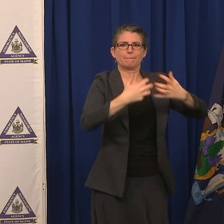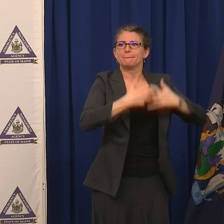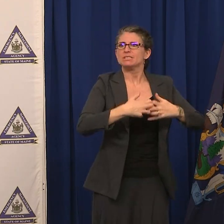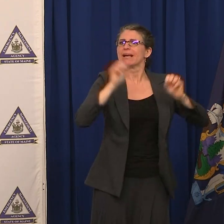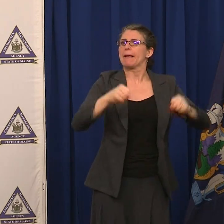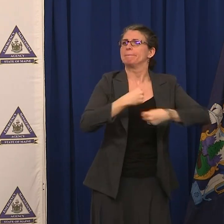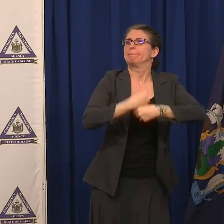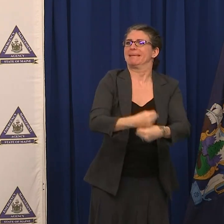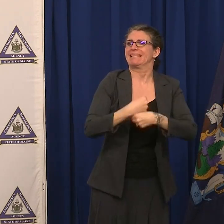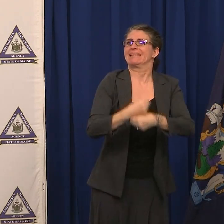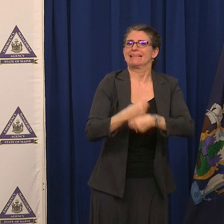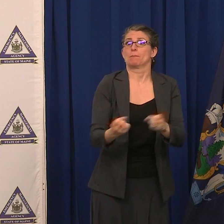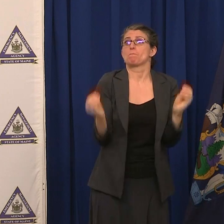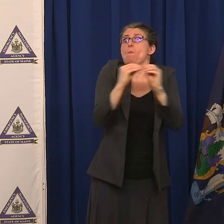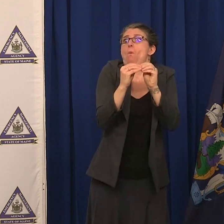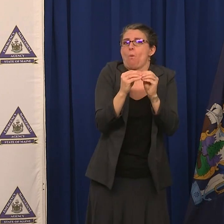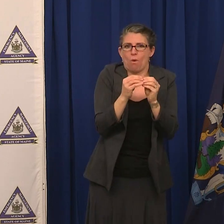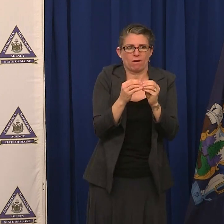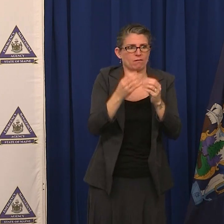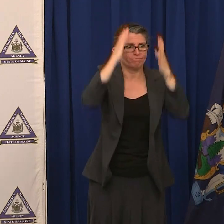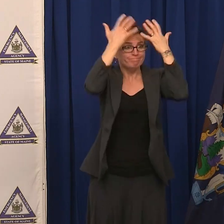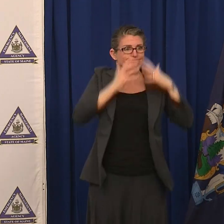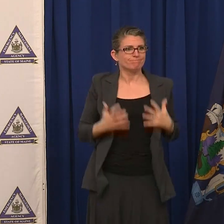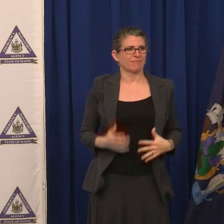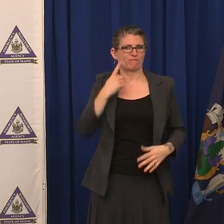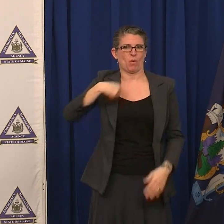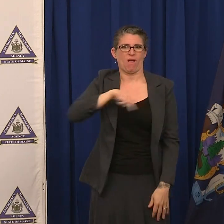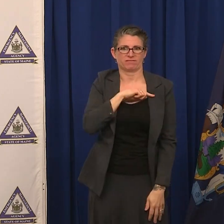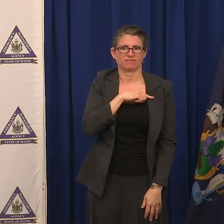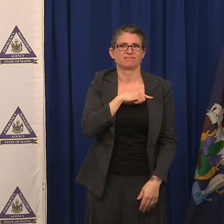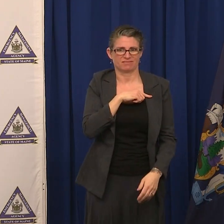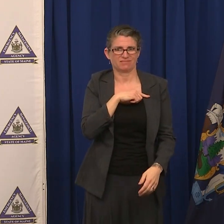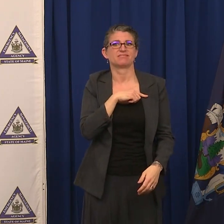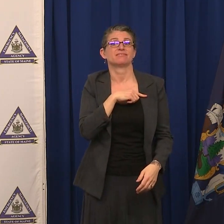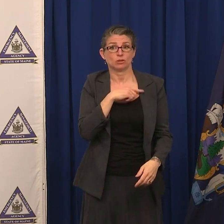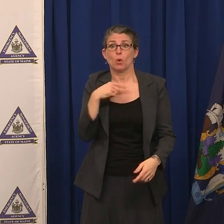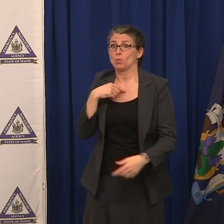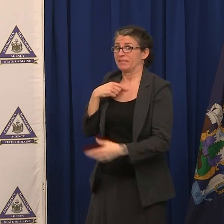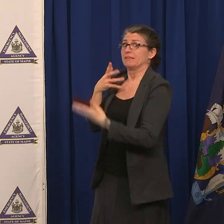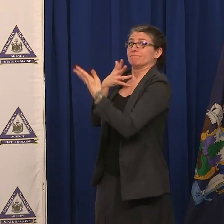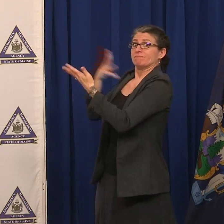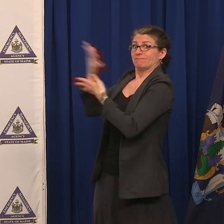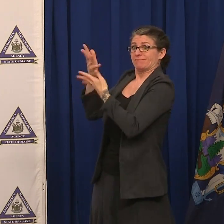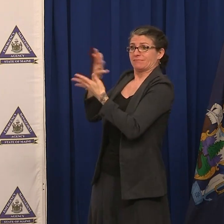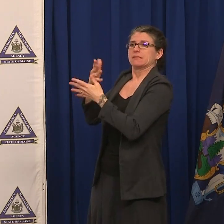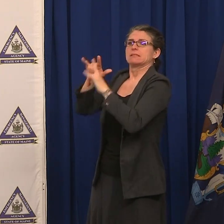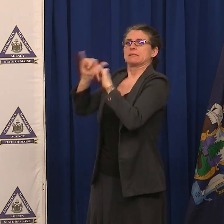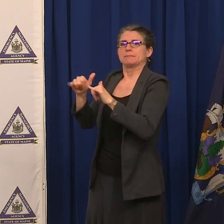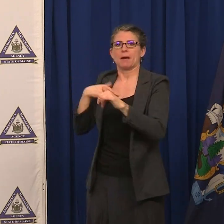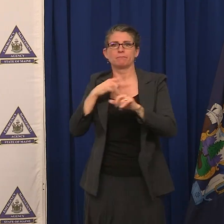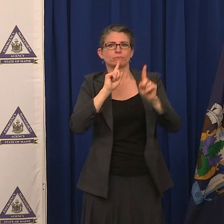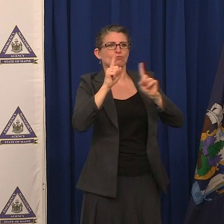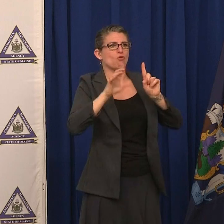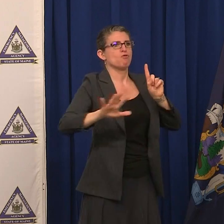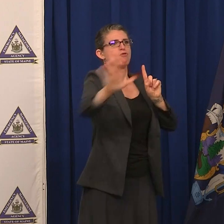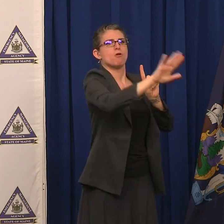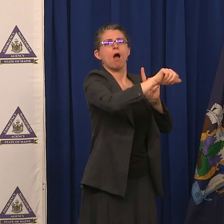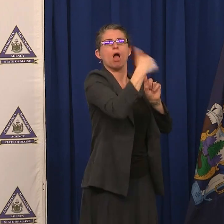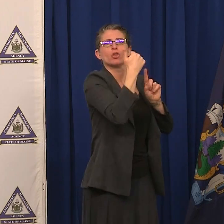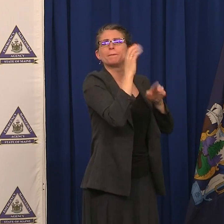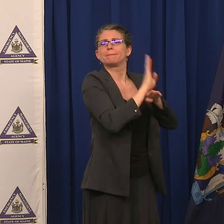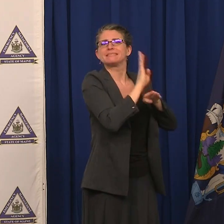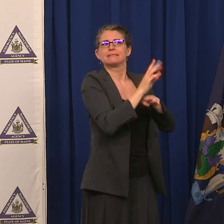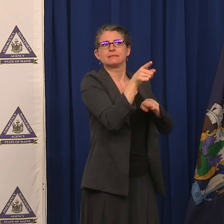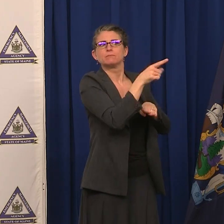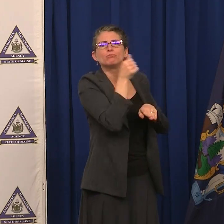our view within the state of Maine is that we also have to look at other strategies. One is procurement from other private vendors, and